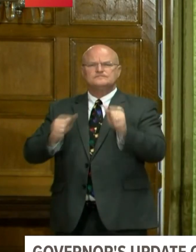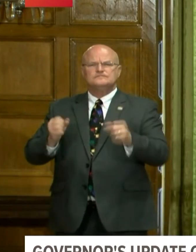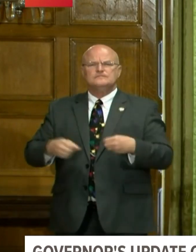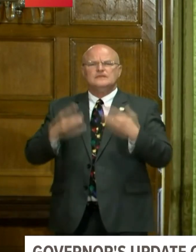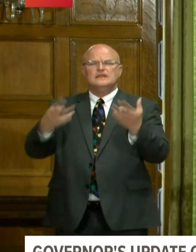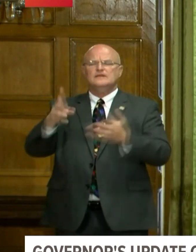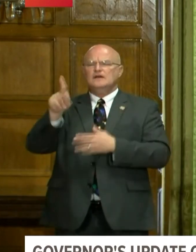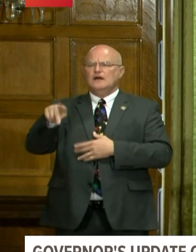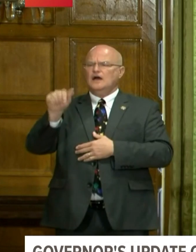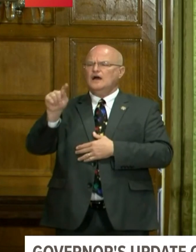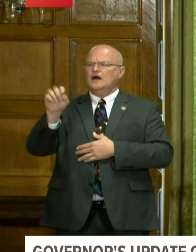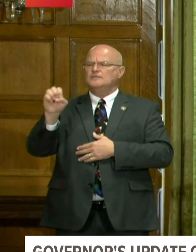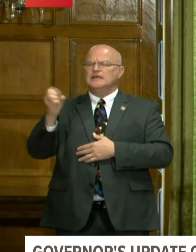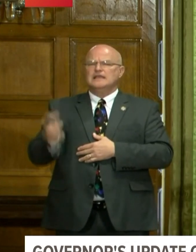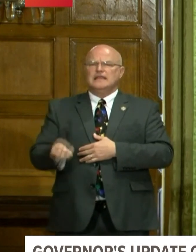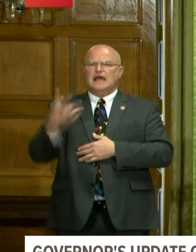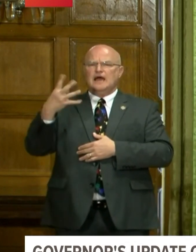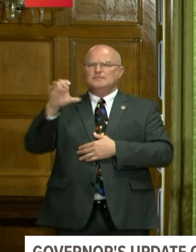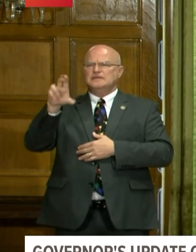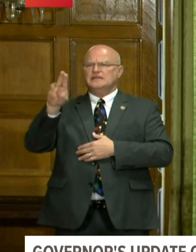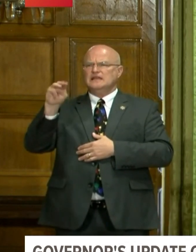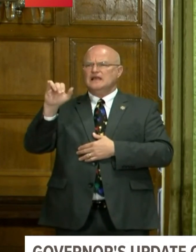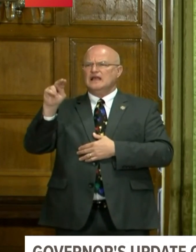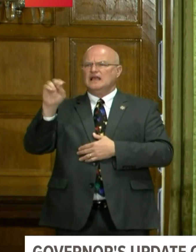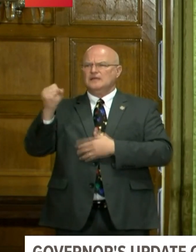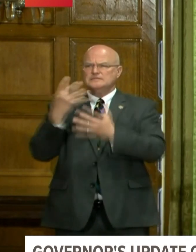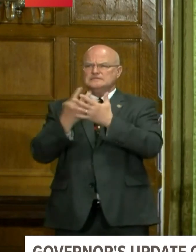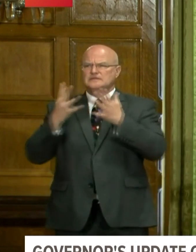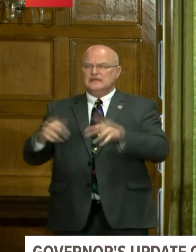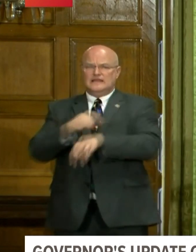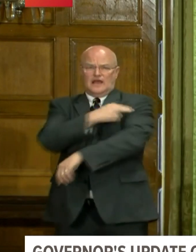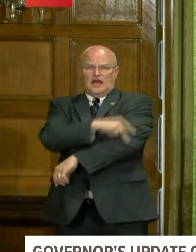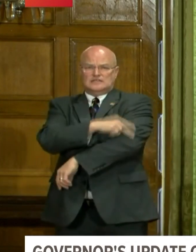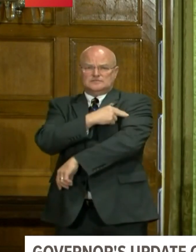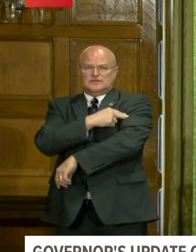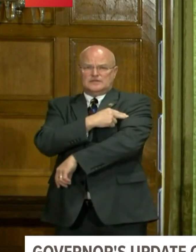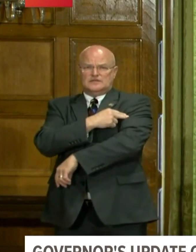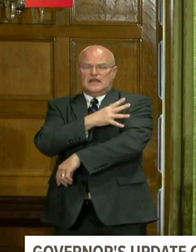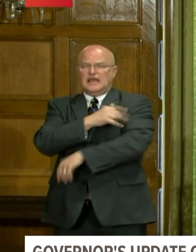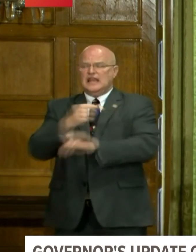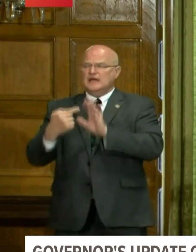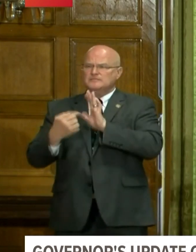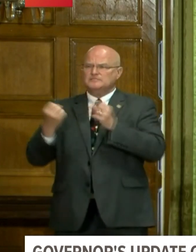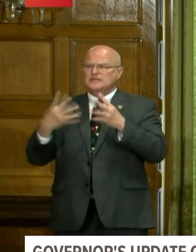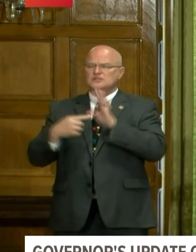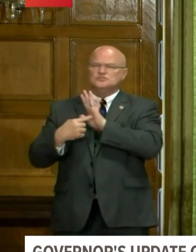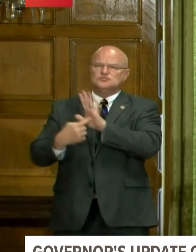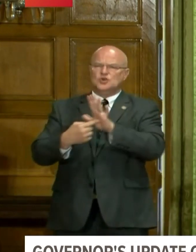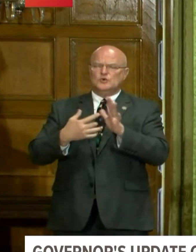on how many Cummins inmates are hospitalized and how many are showing symptoms?